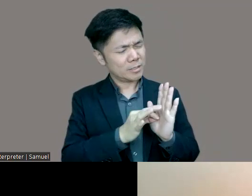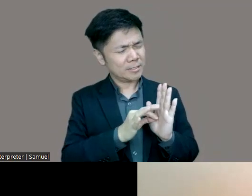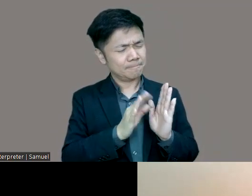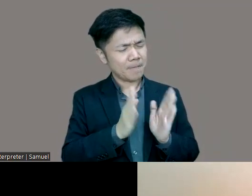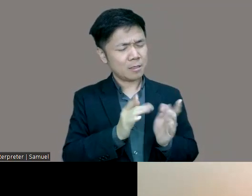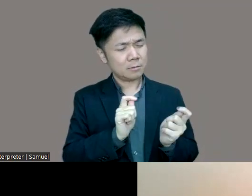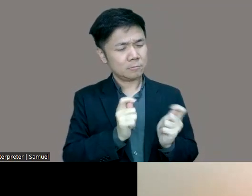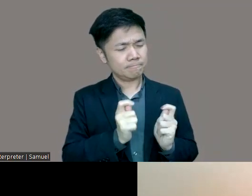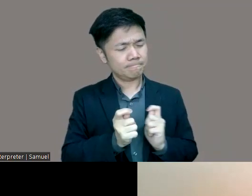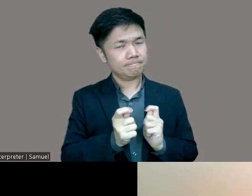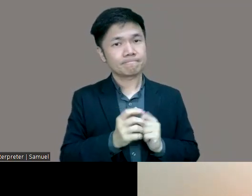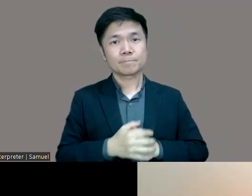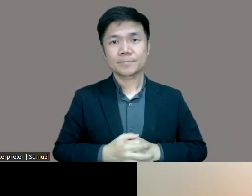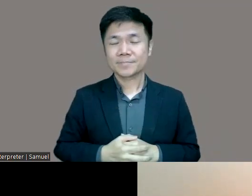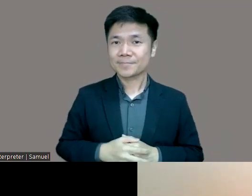thank you. Elham,